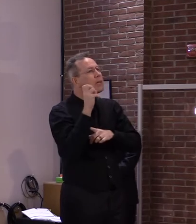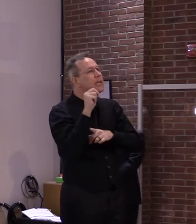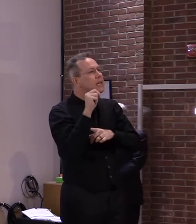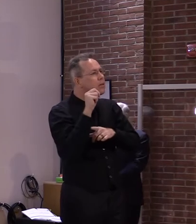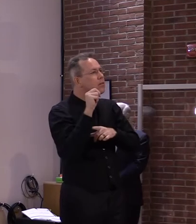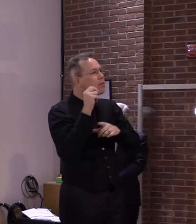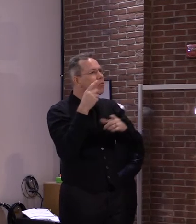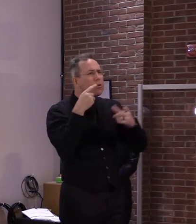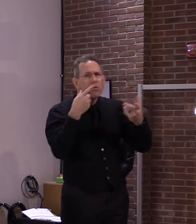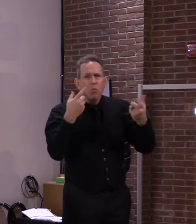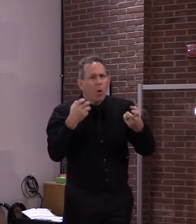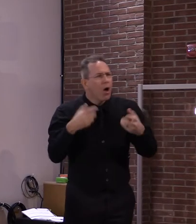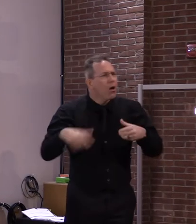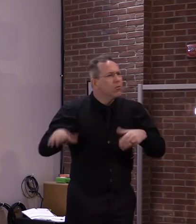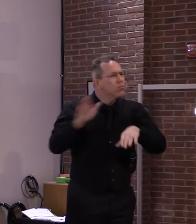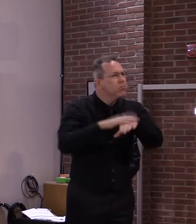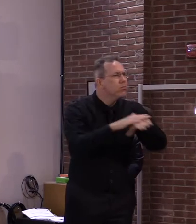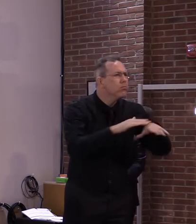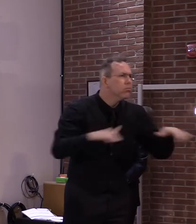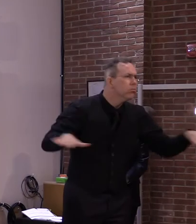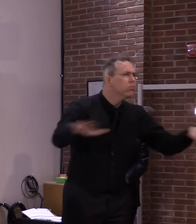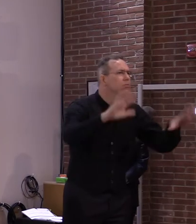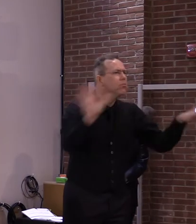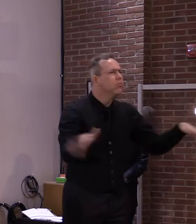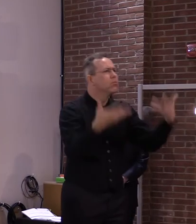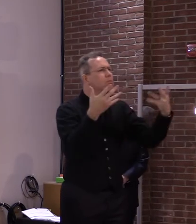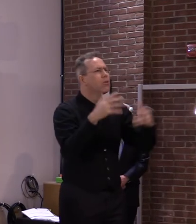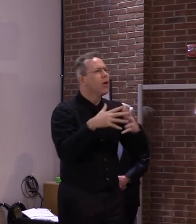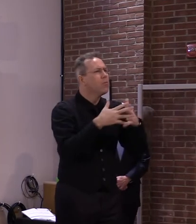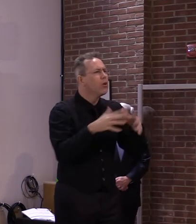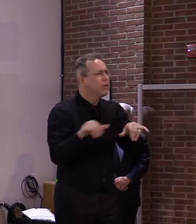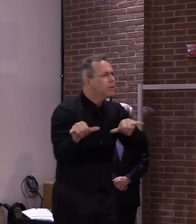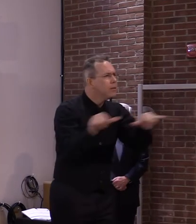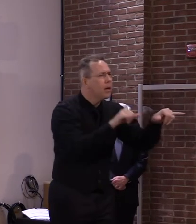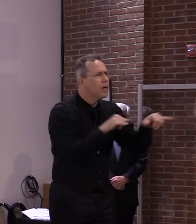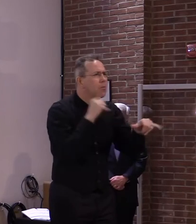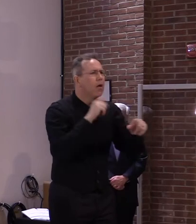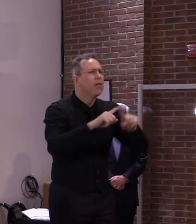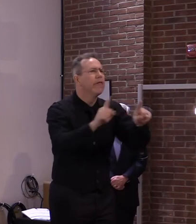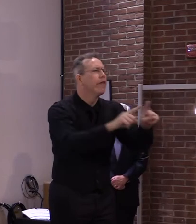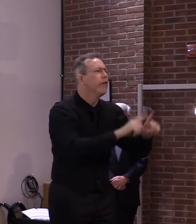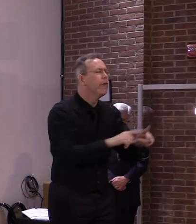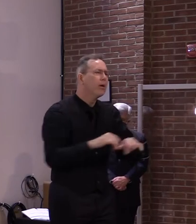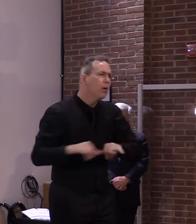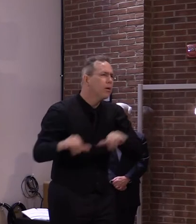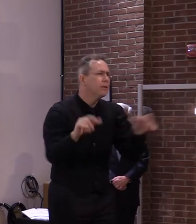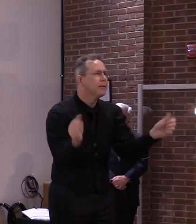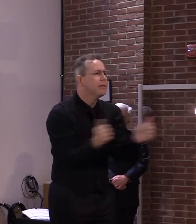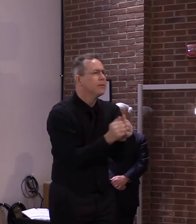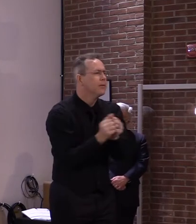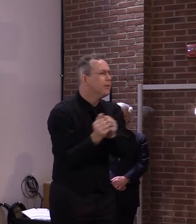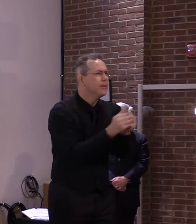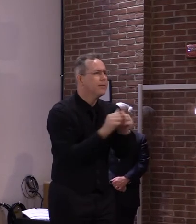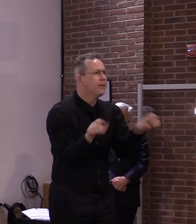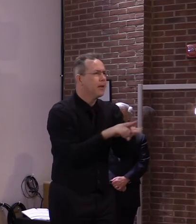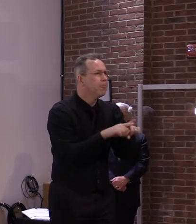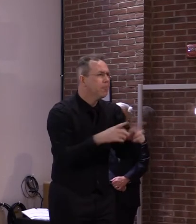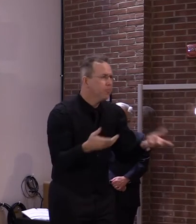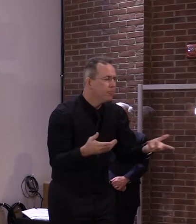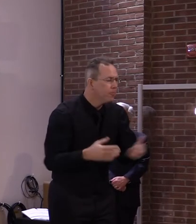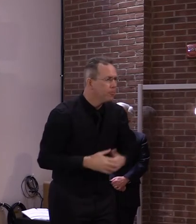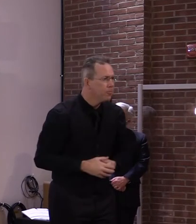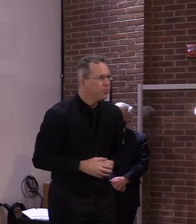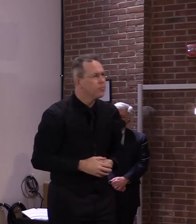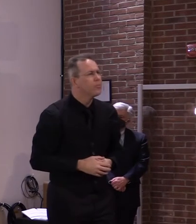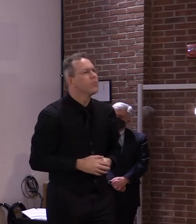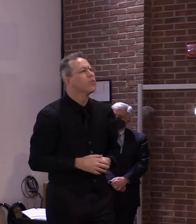strategies and that this will be one of them so the ultimate answer stuart is stay tuned but that we're working in